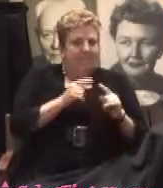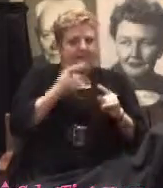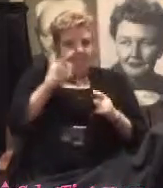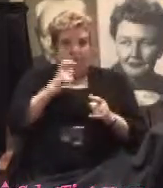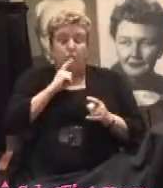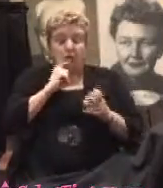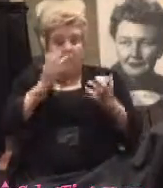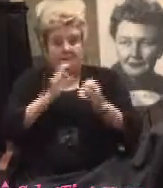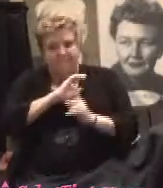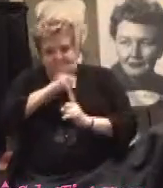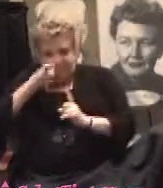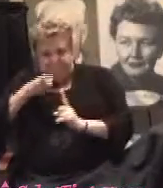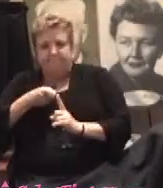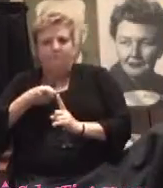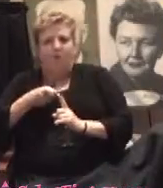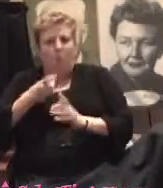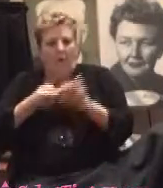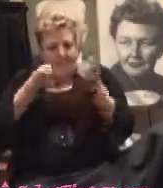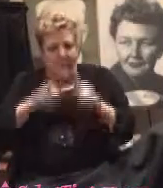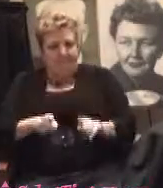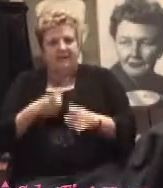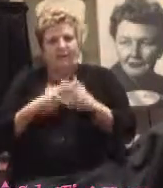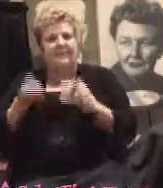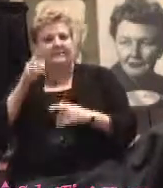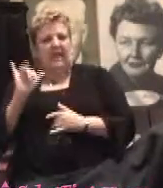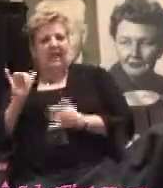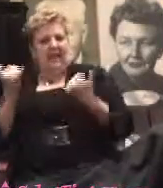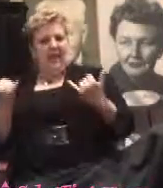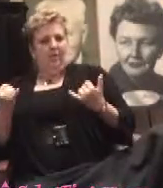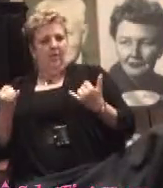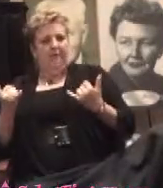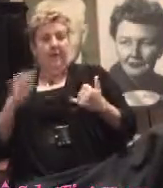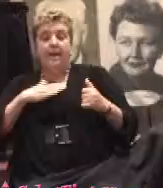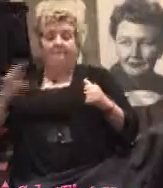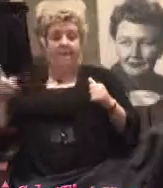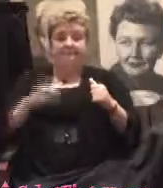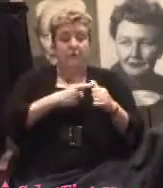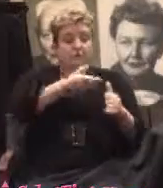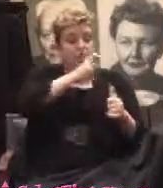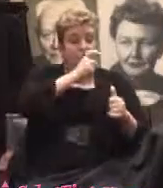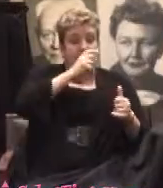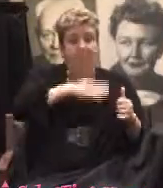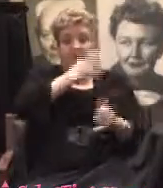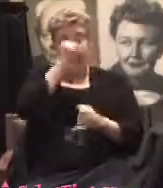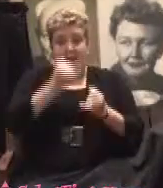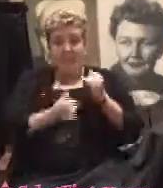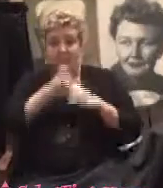like now. So I'm going to tell you about my first drink and my last drink, and hopefully that won't take too